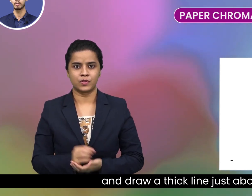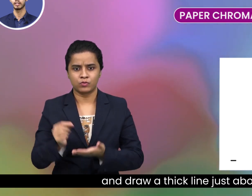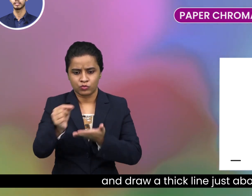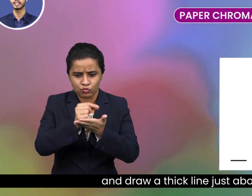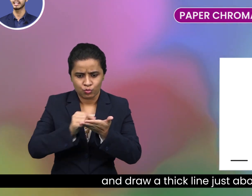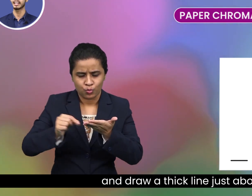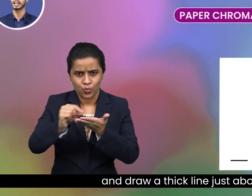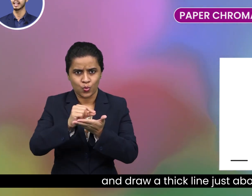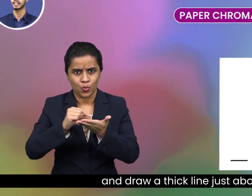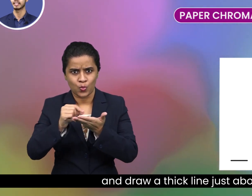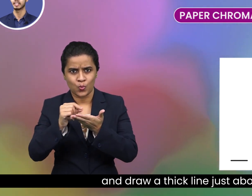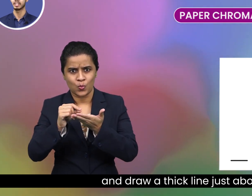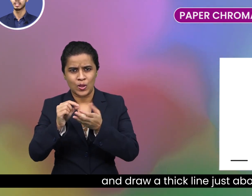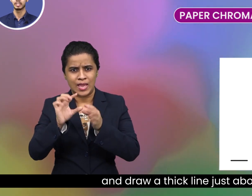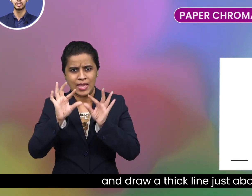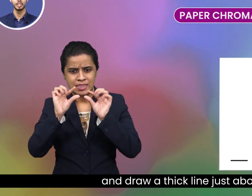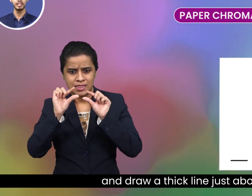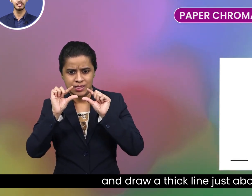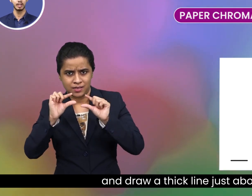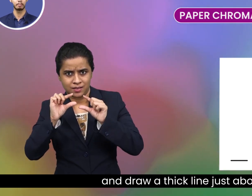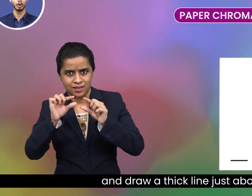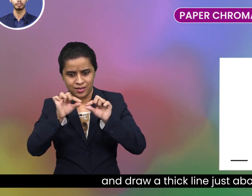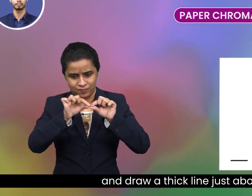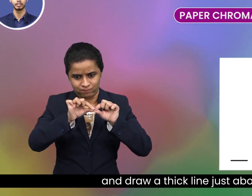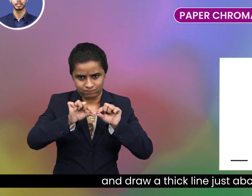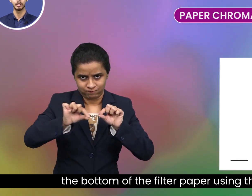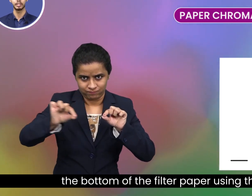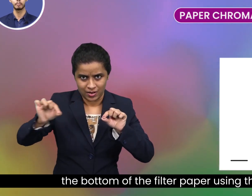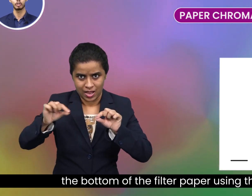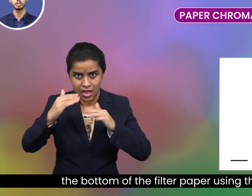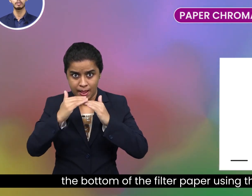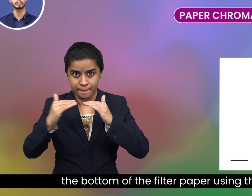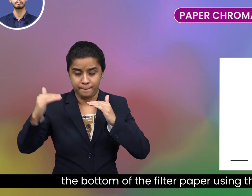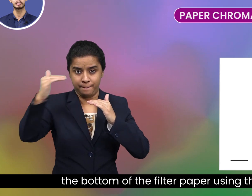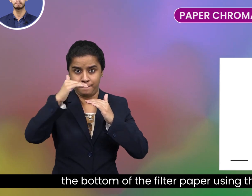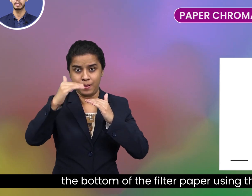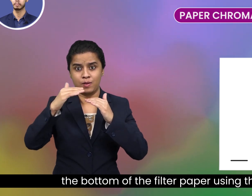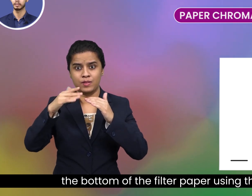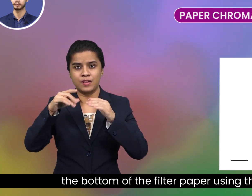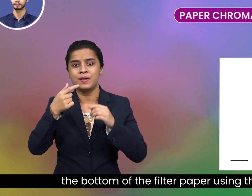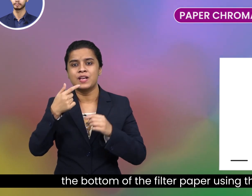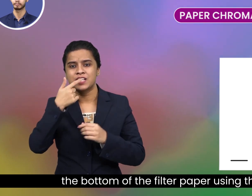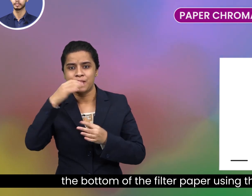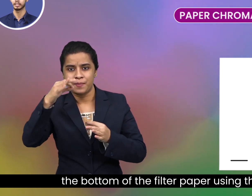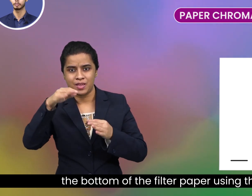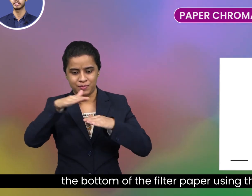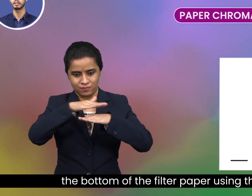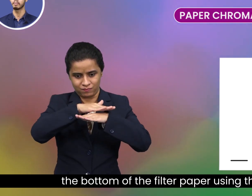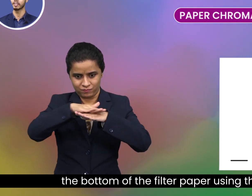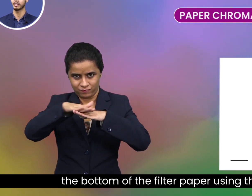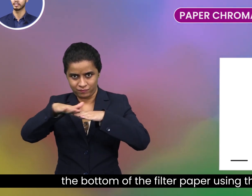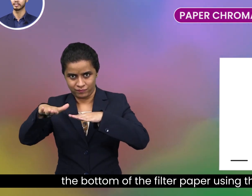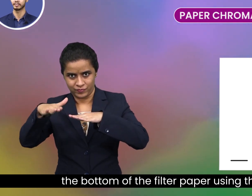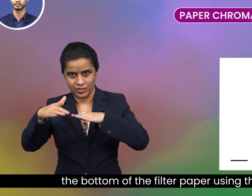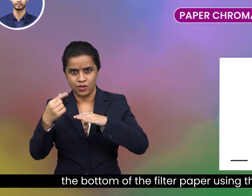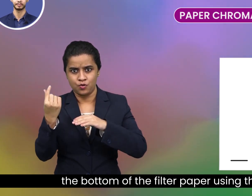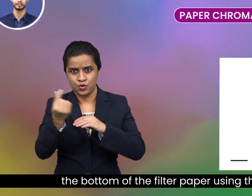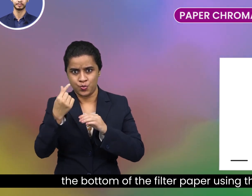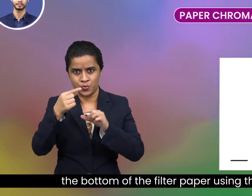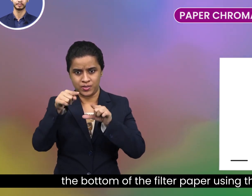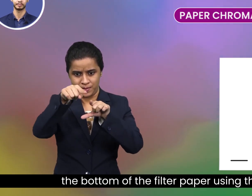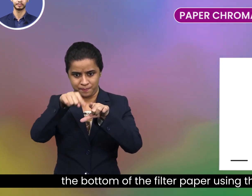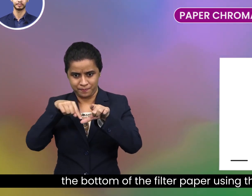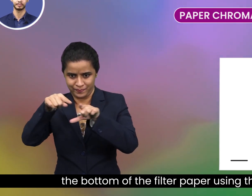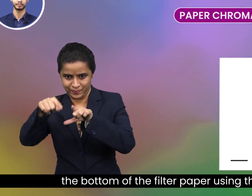and draw a thick line just above the bottom of the filter paper using the marker.